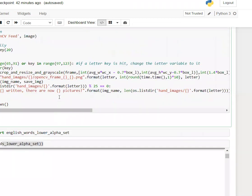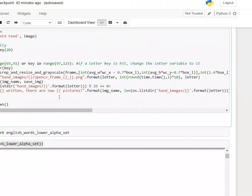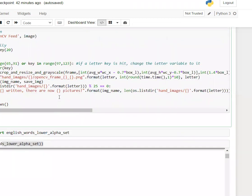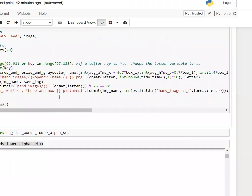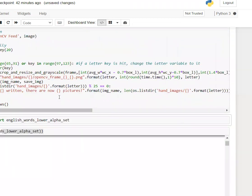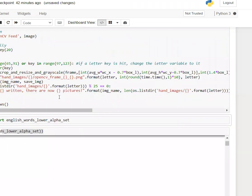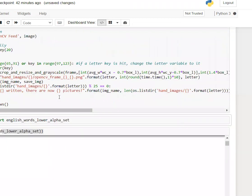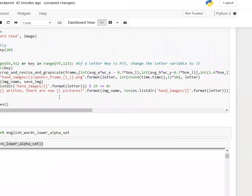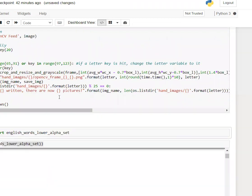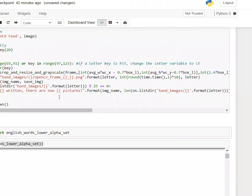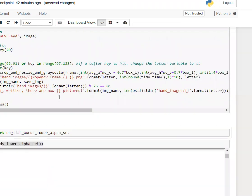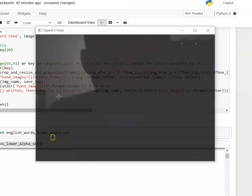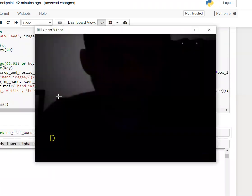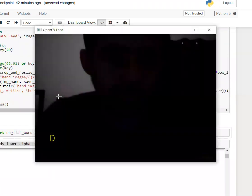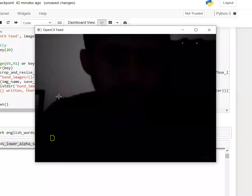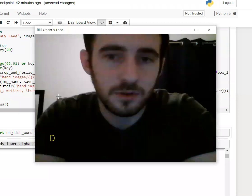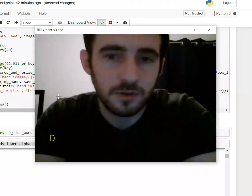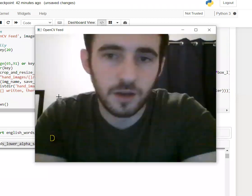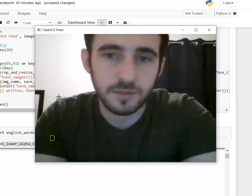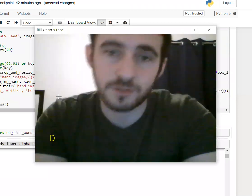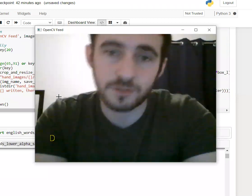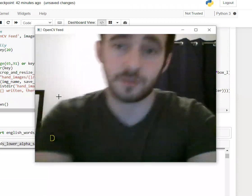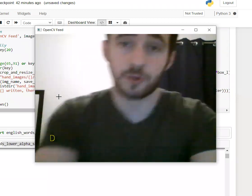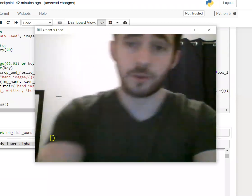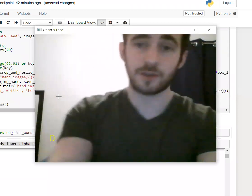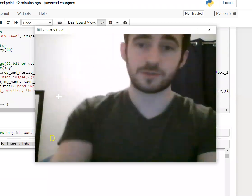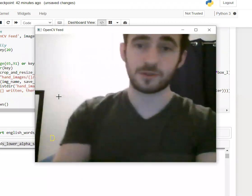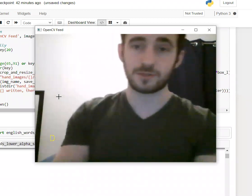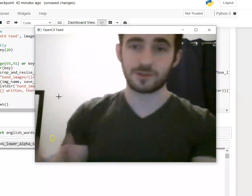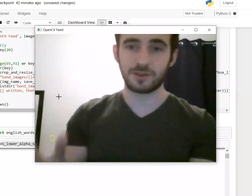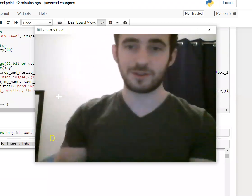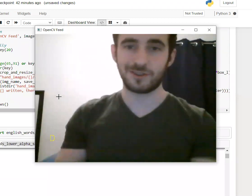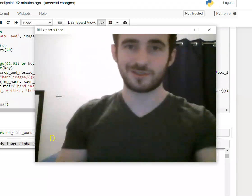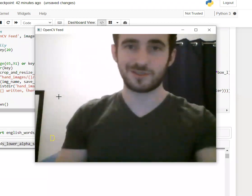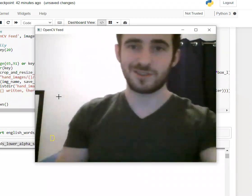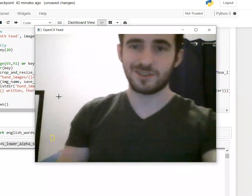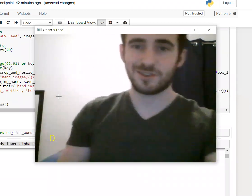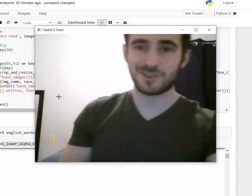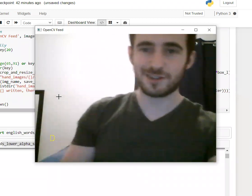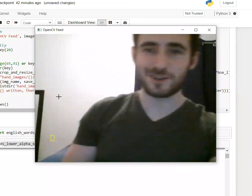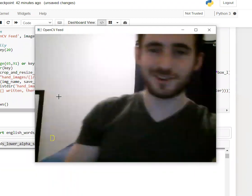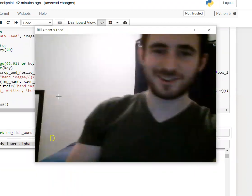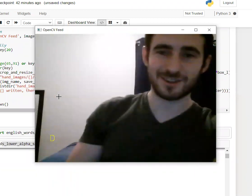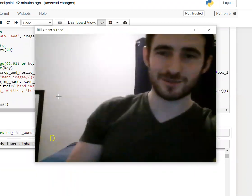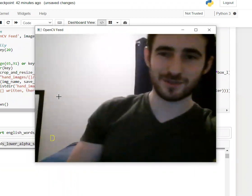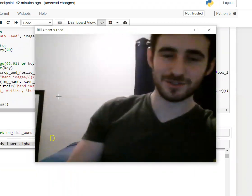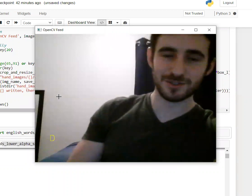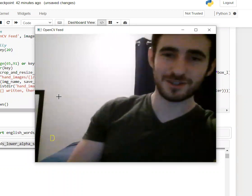spell. So let me give you an example. So this is my smaller webcam, so it's going to be, shoddier in terms of